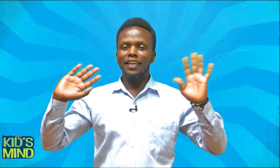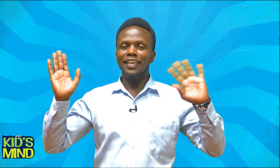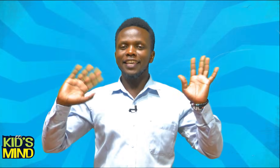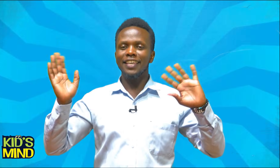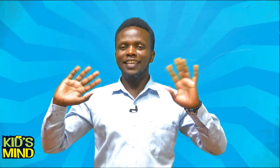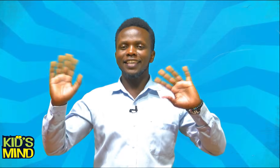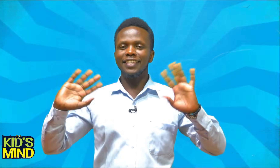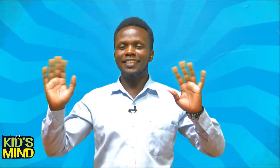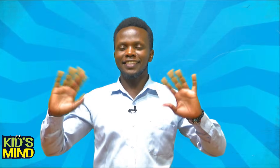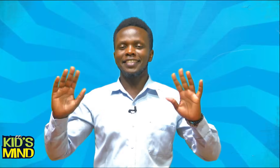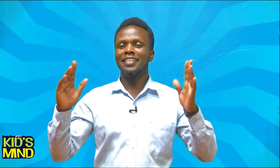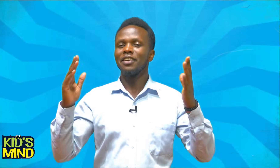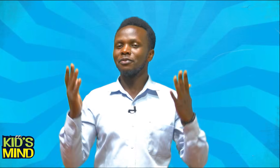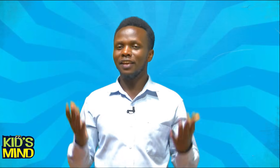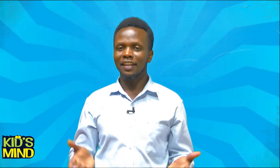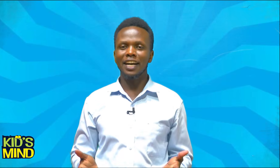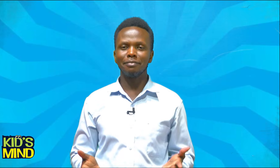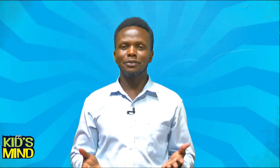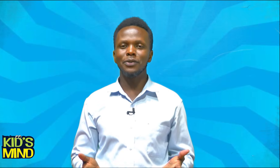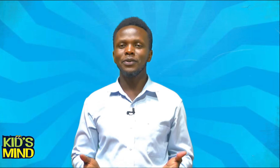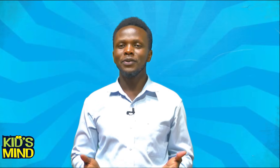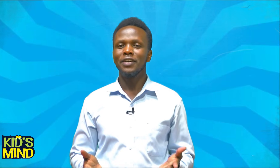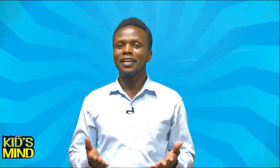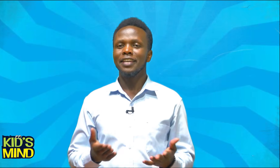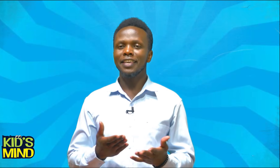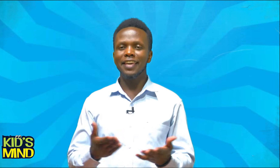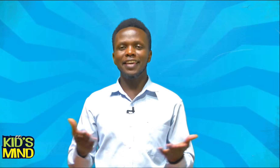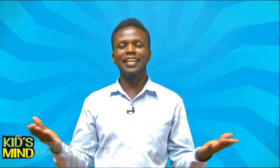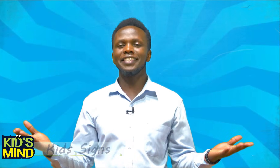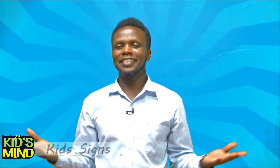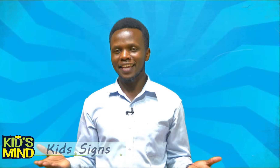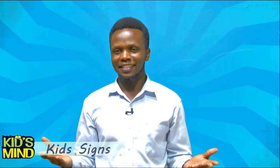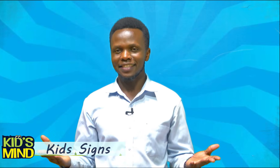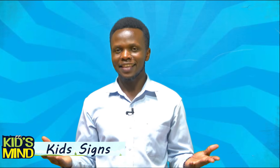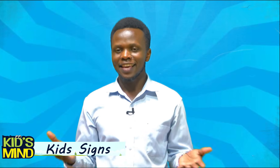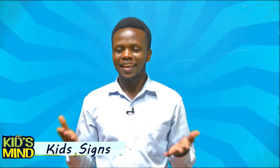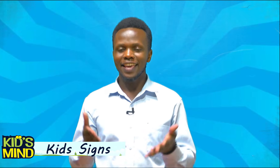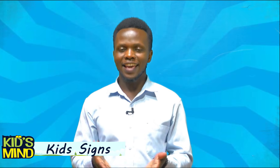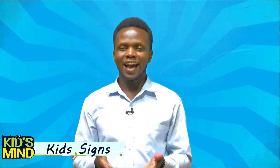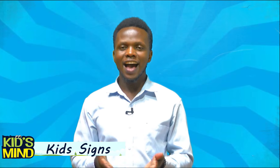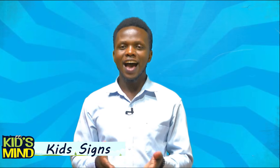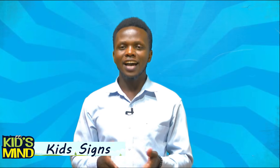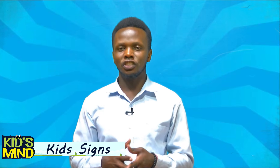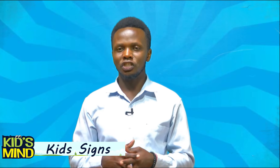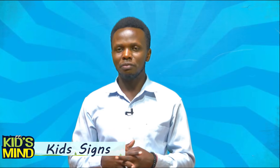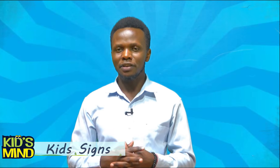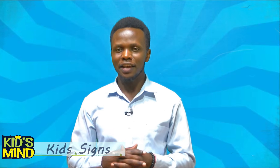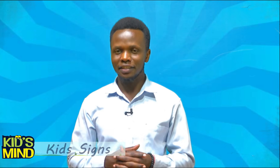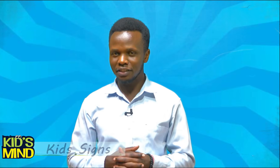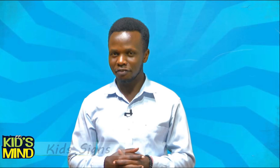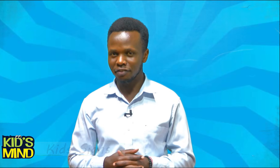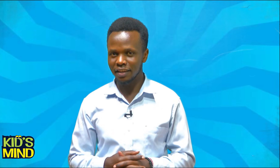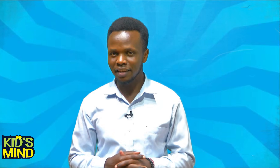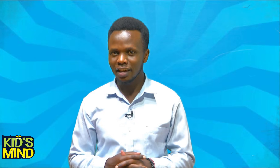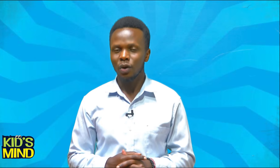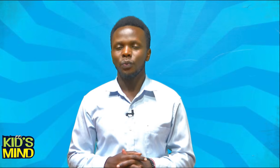Hello kids, welcome to Kids Science here at GBS TV, where